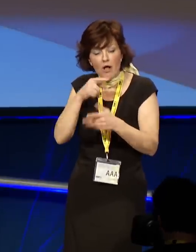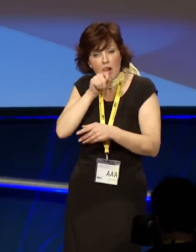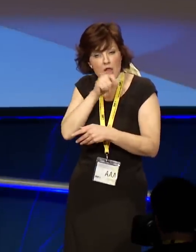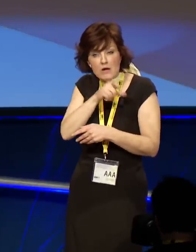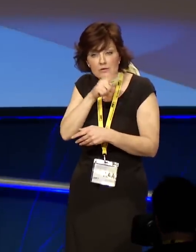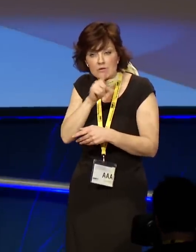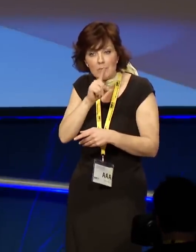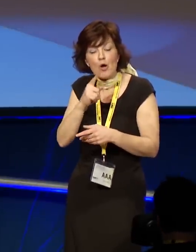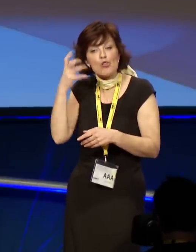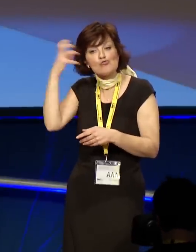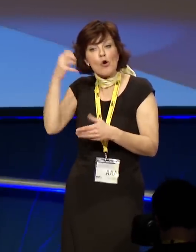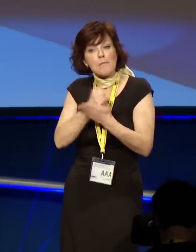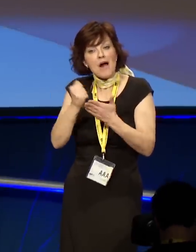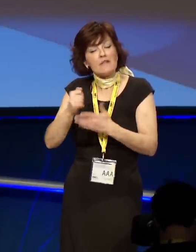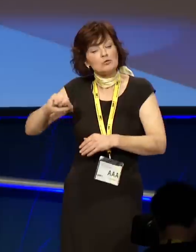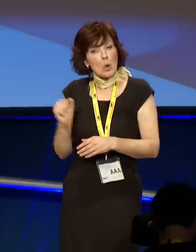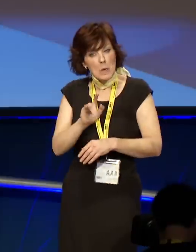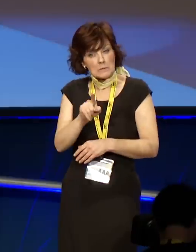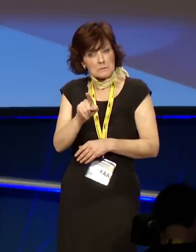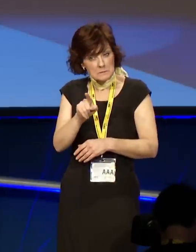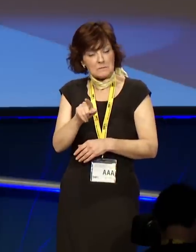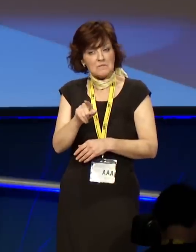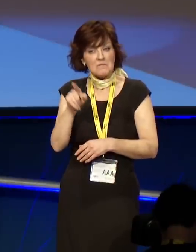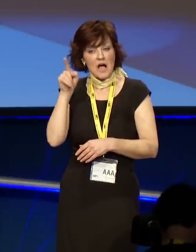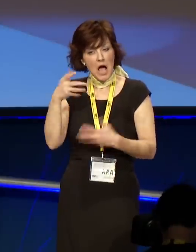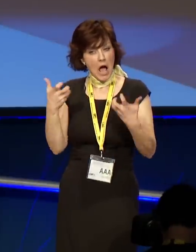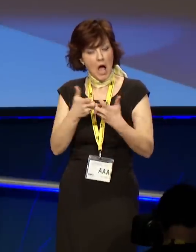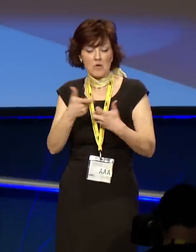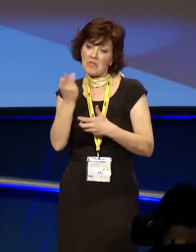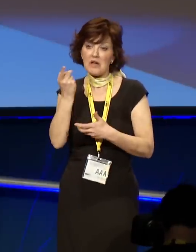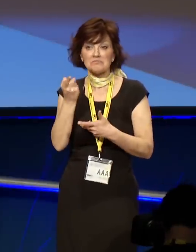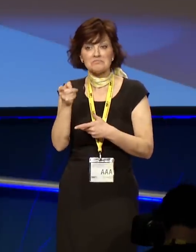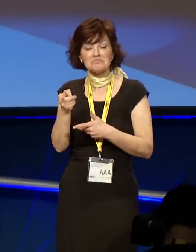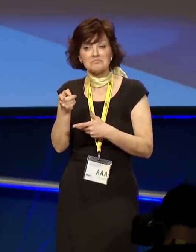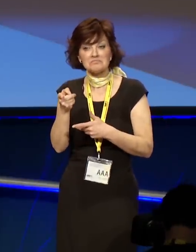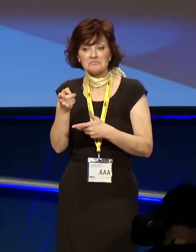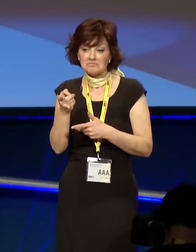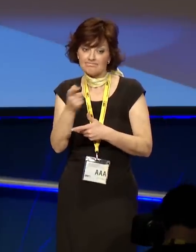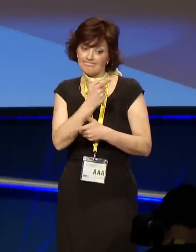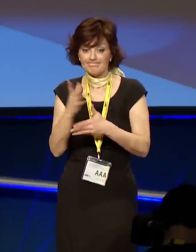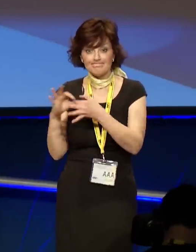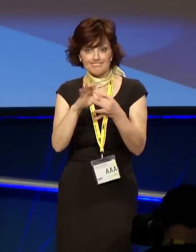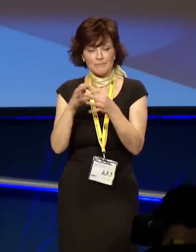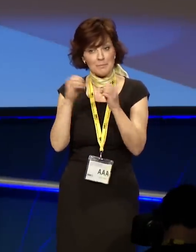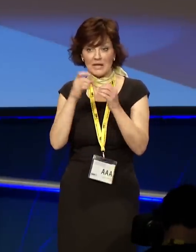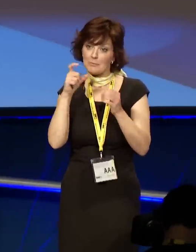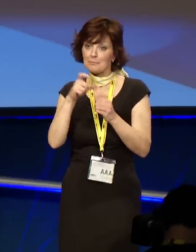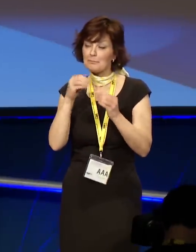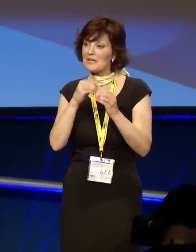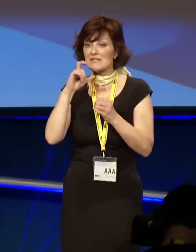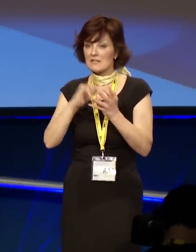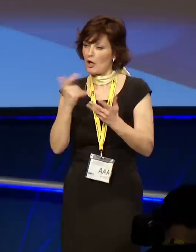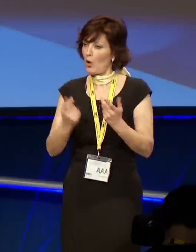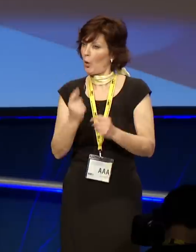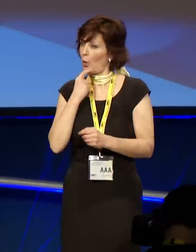the Royal Bank of Scotland and the arrangement with the BBC in terms of who it was leaked to